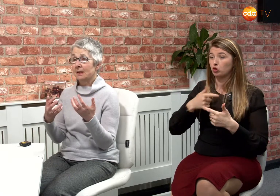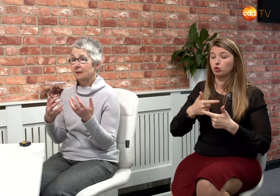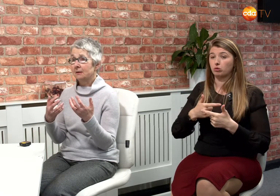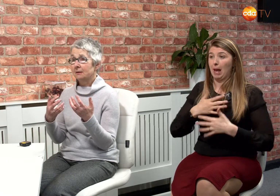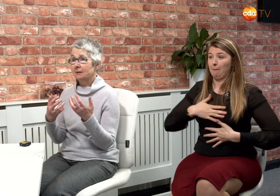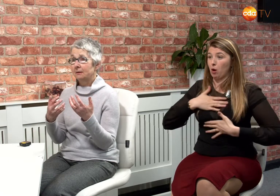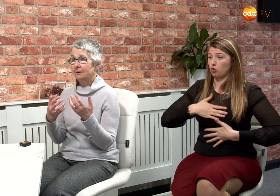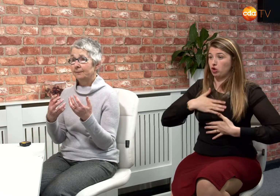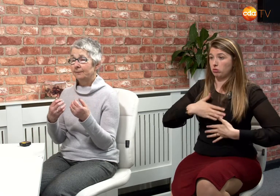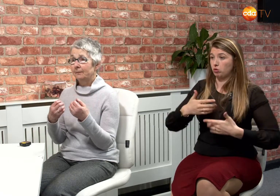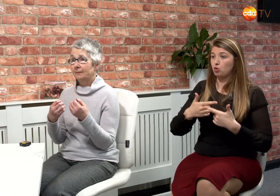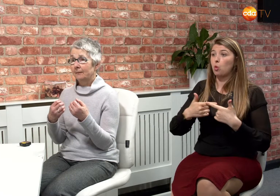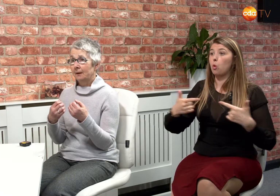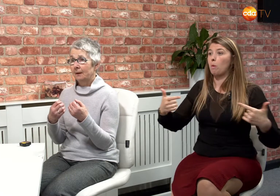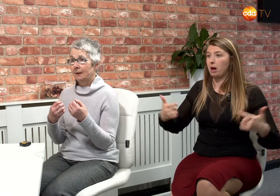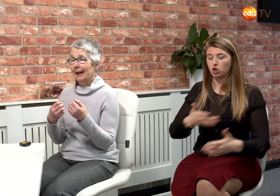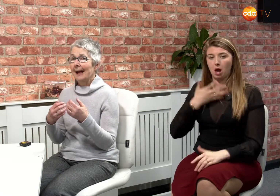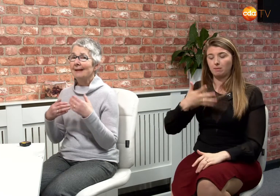too upset.